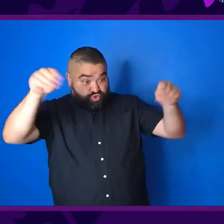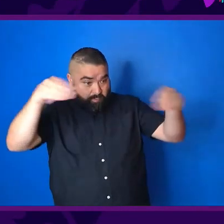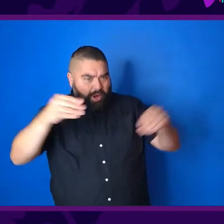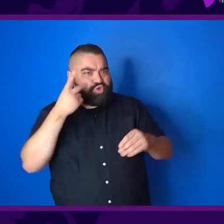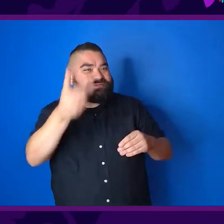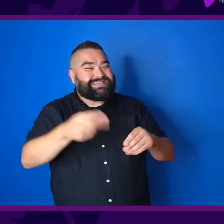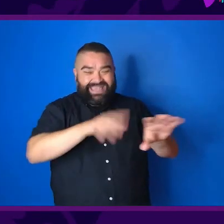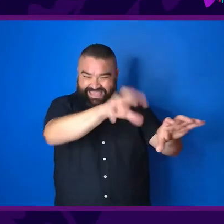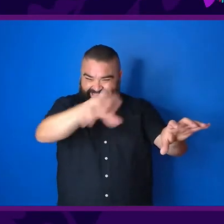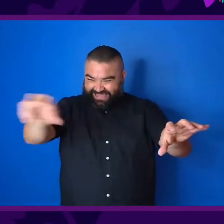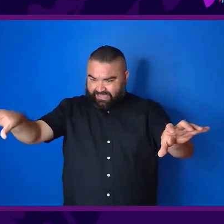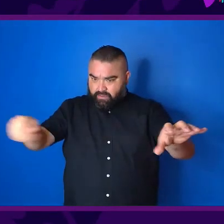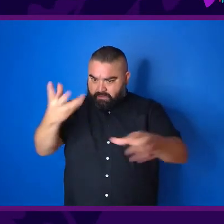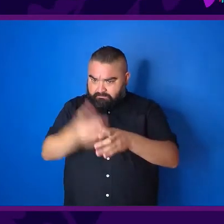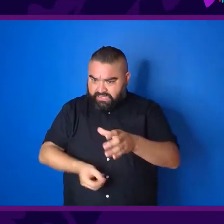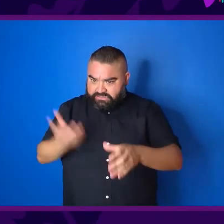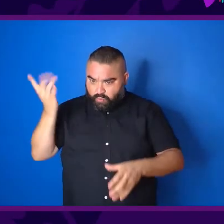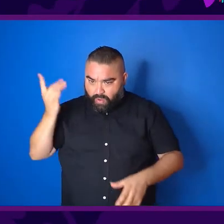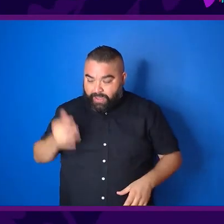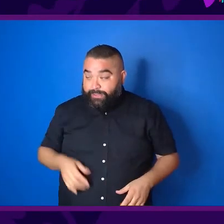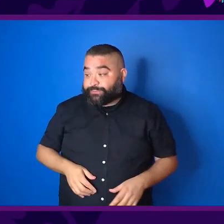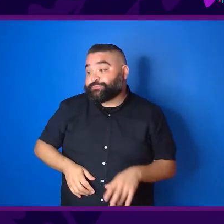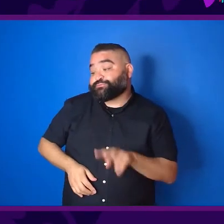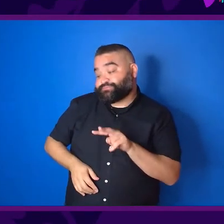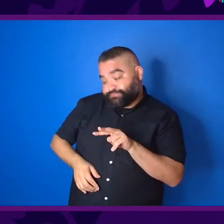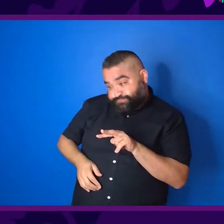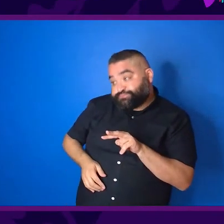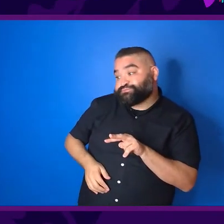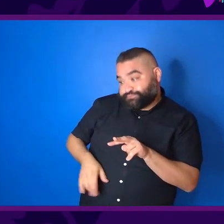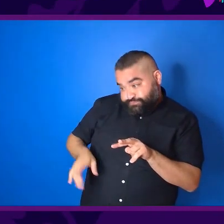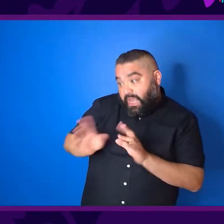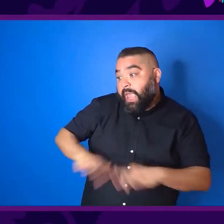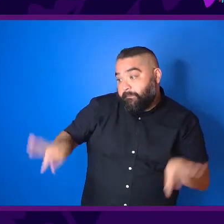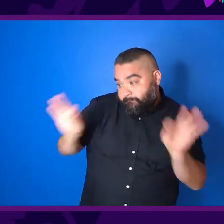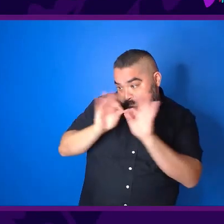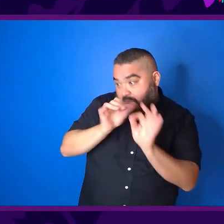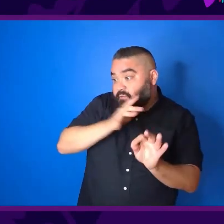like, it turns out they matter.